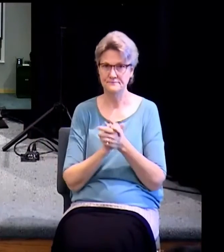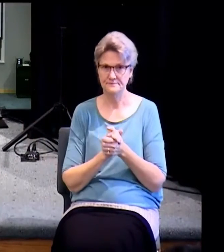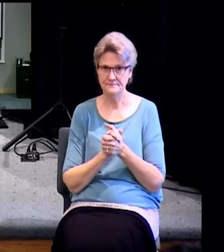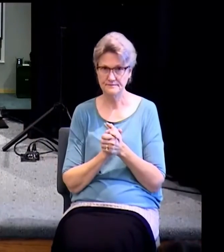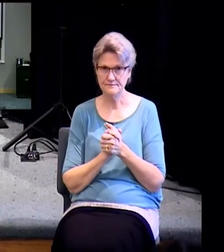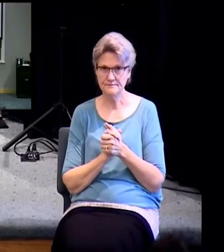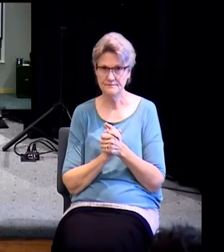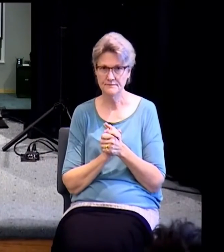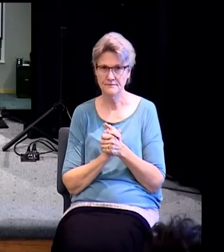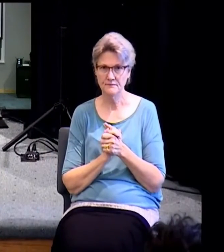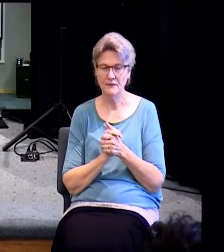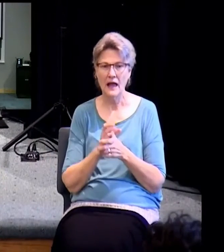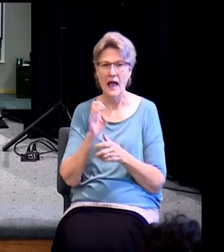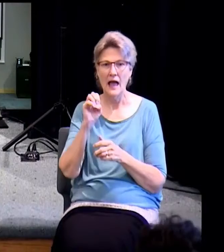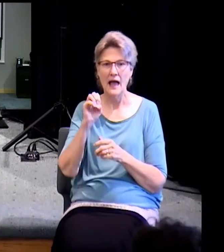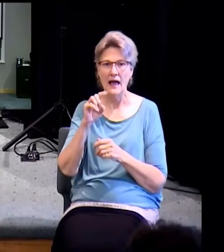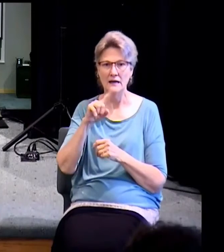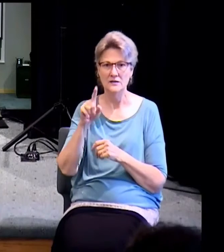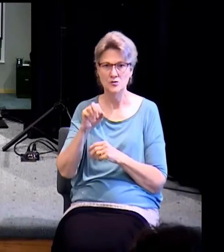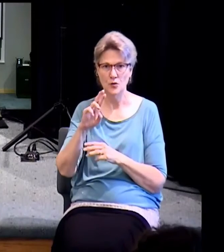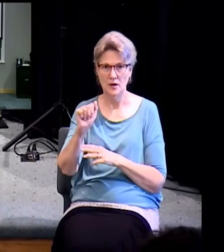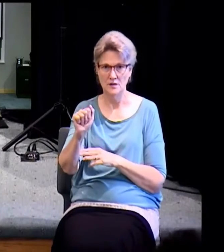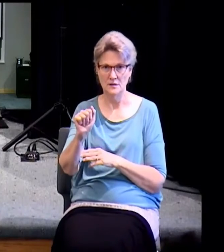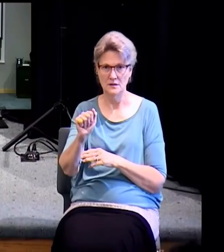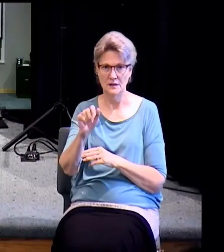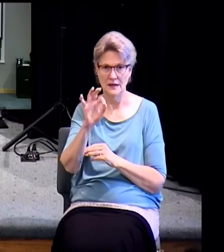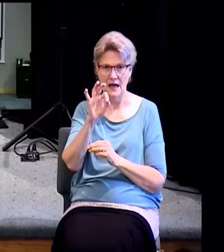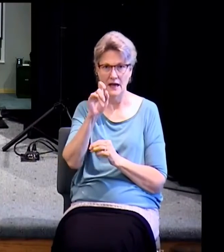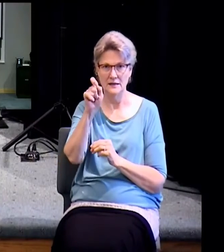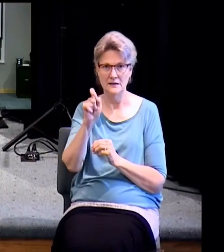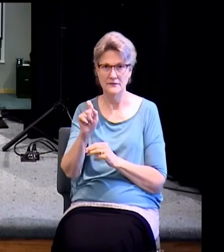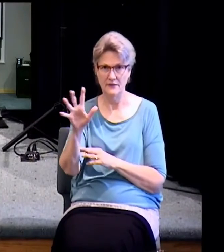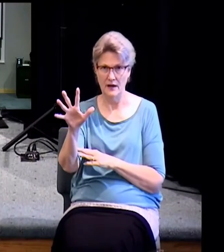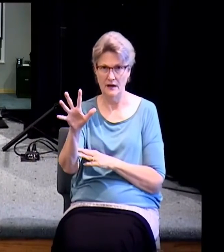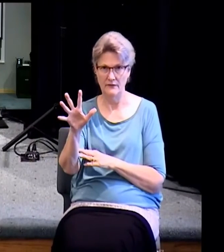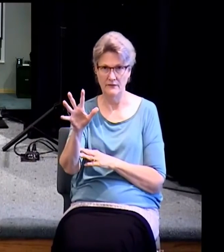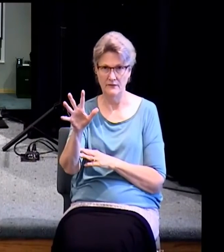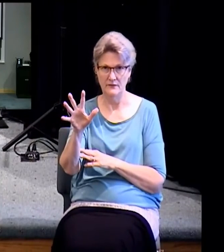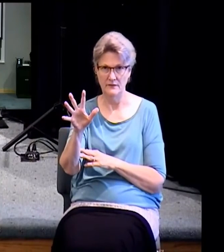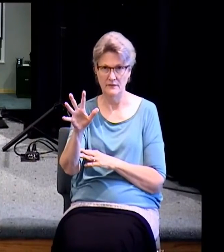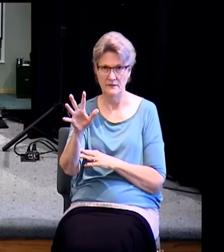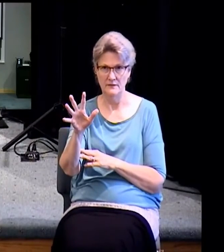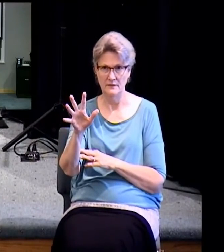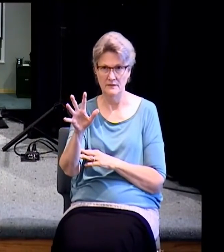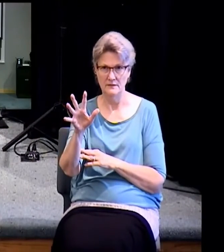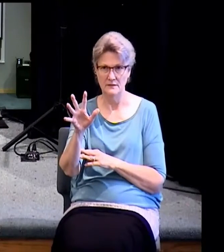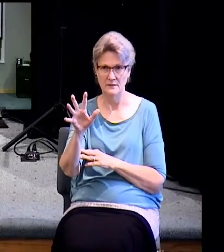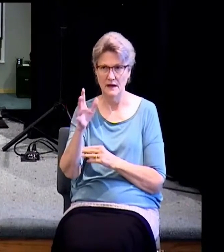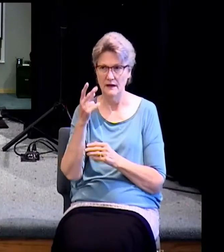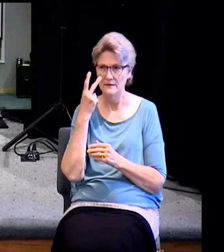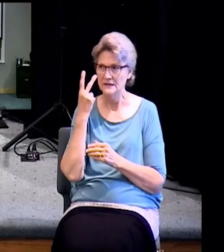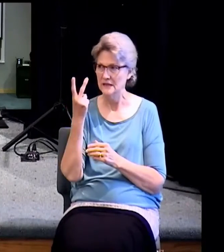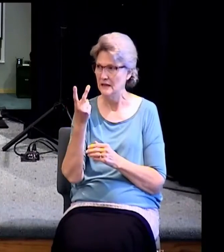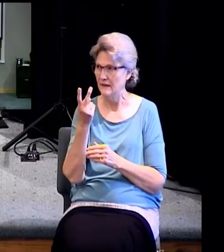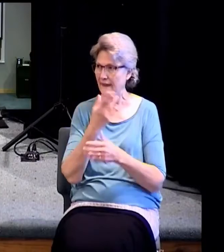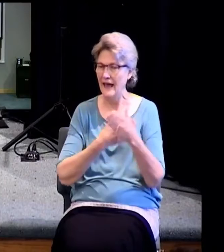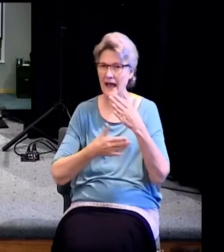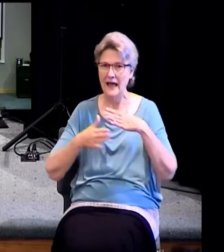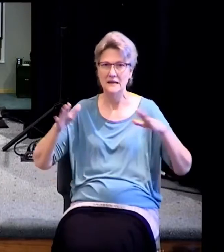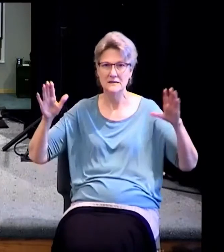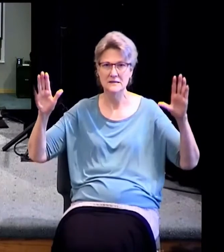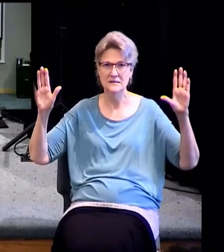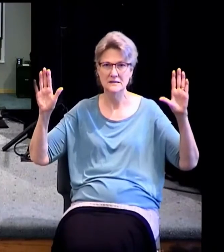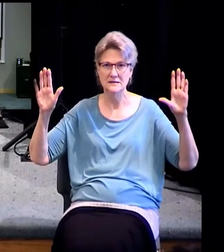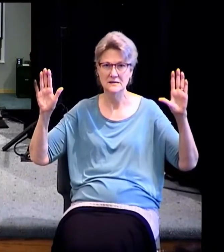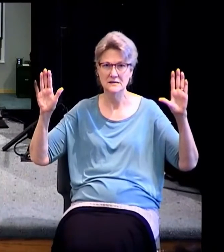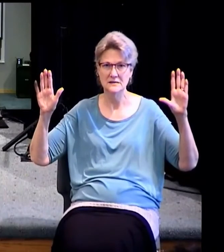Ezra chapter 9. My God, I've seen a vision of his hands.